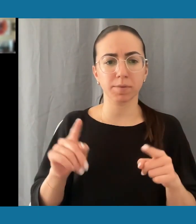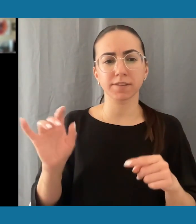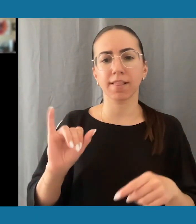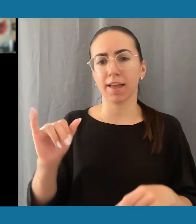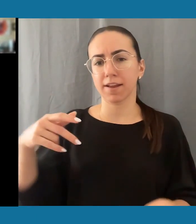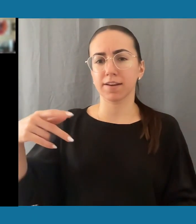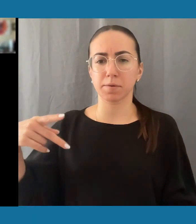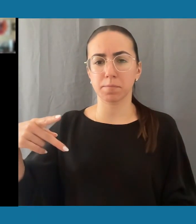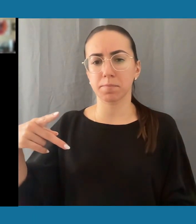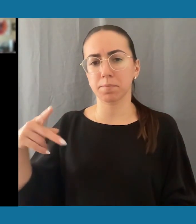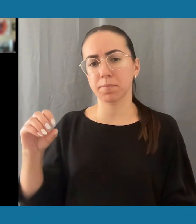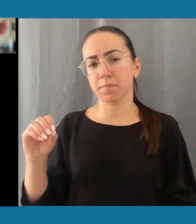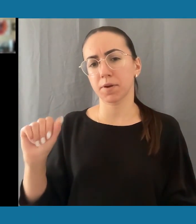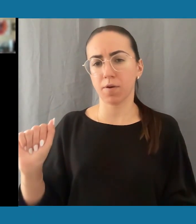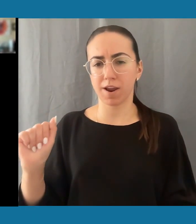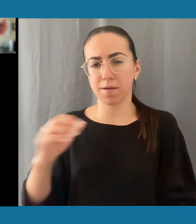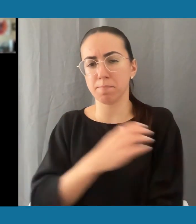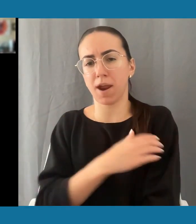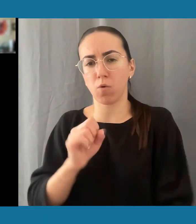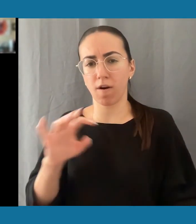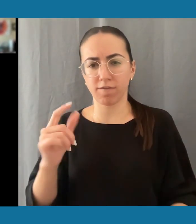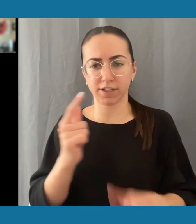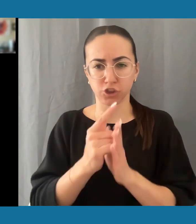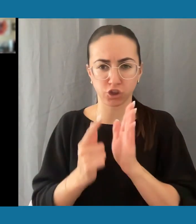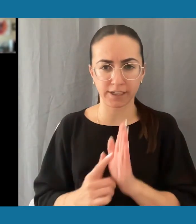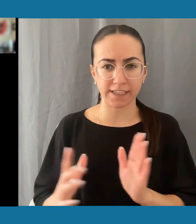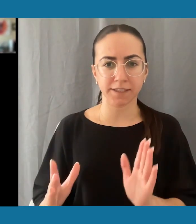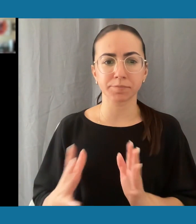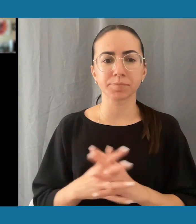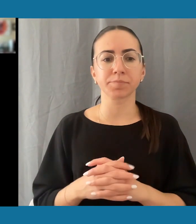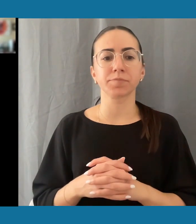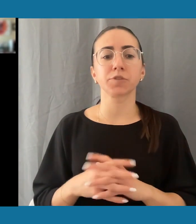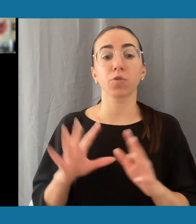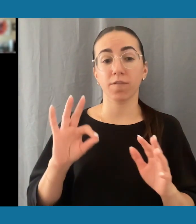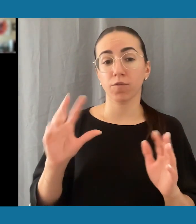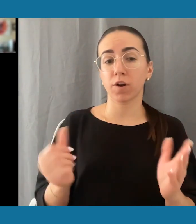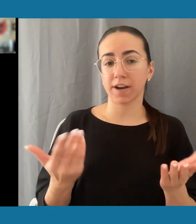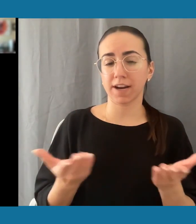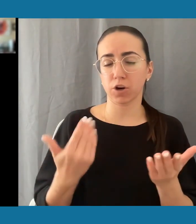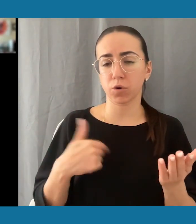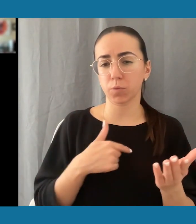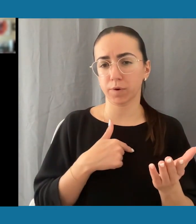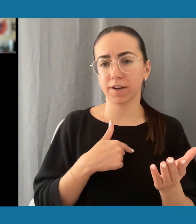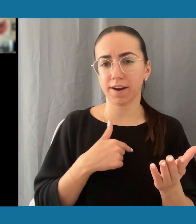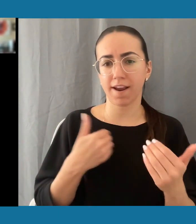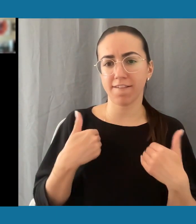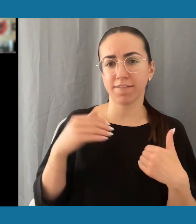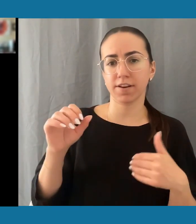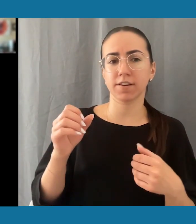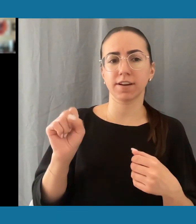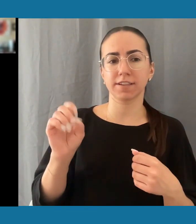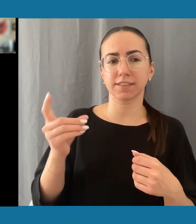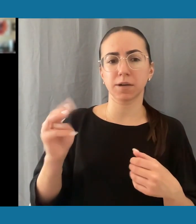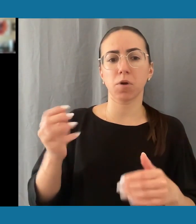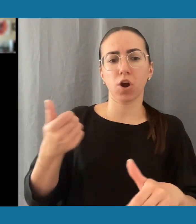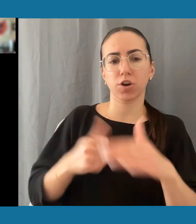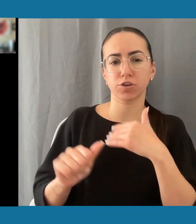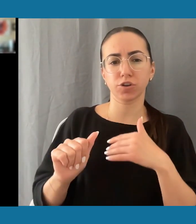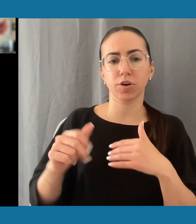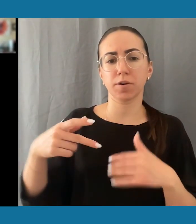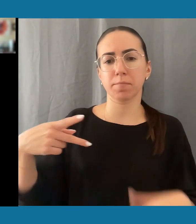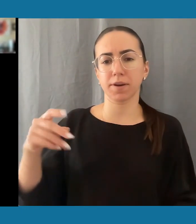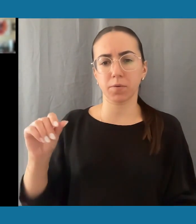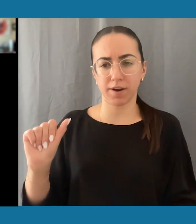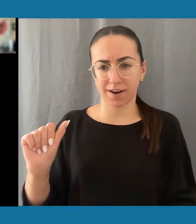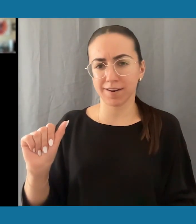place supported decision-making under the power of attorney statute. So this is very much being looked at as kind of a limited